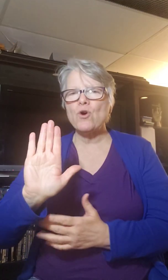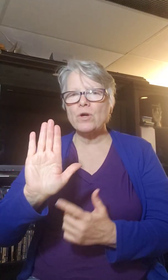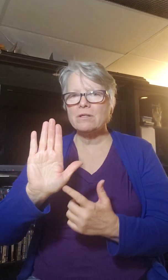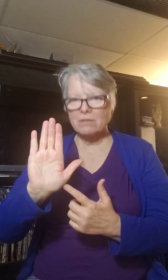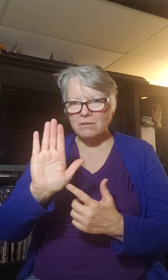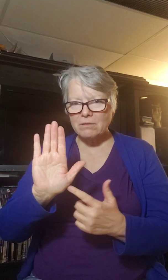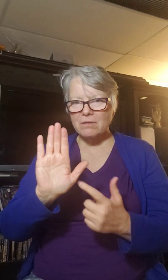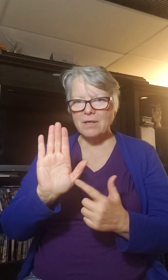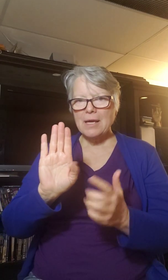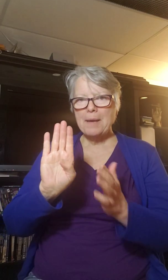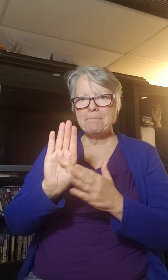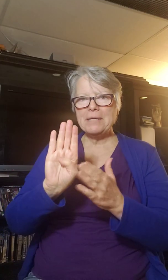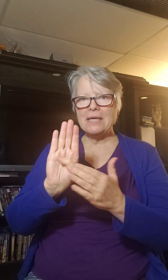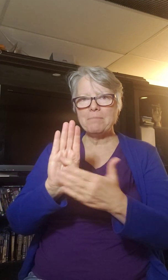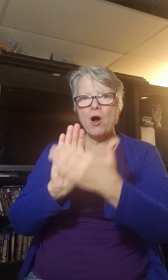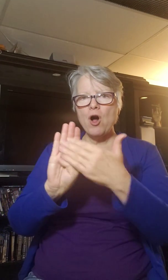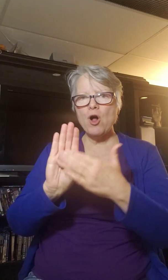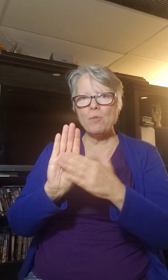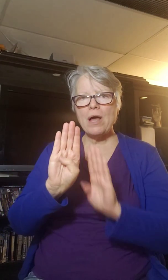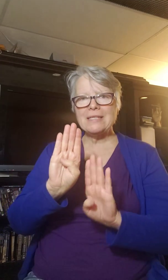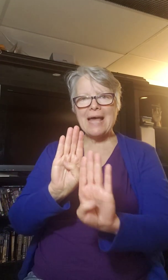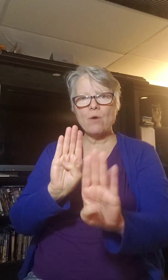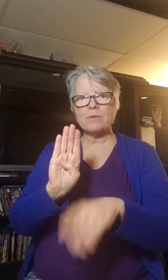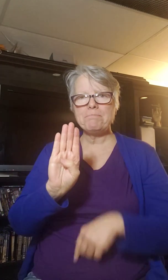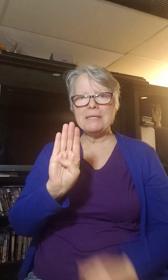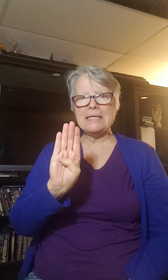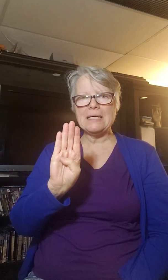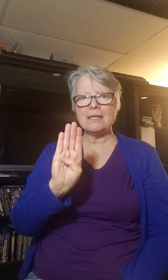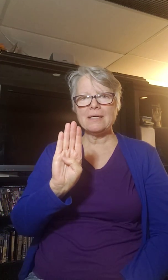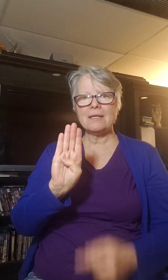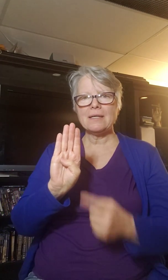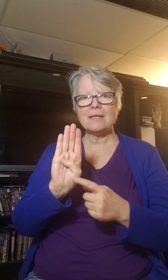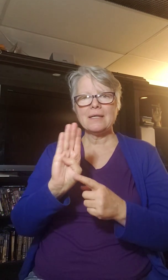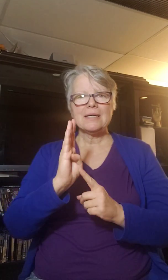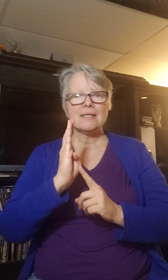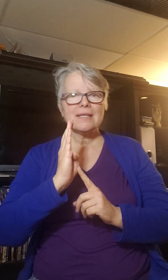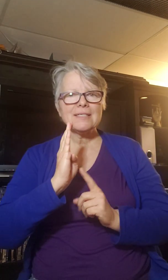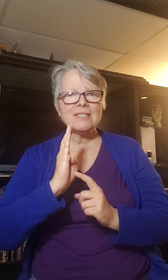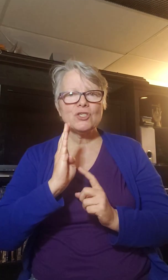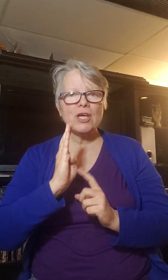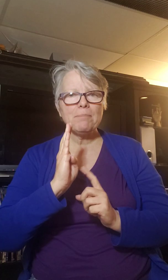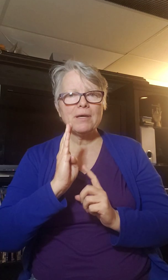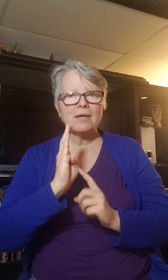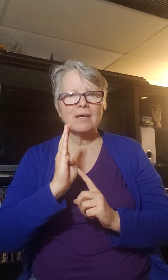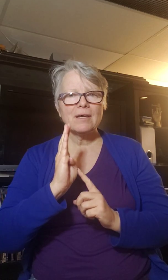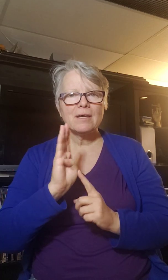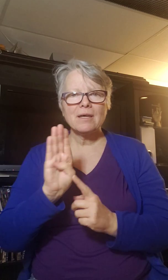forward. B. Palm is out. B. That's the shape.